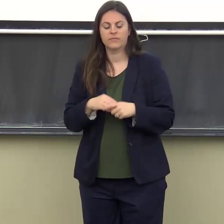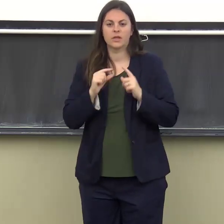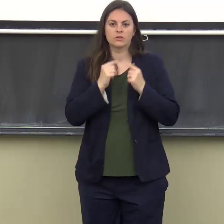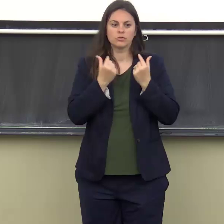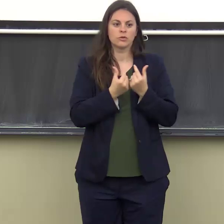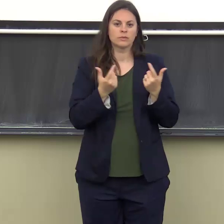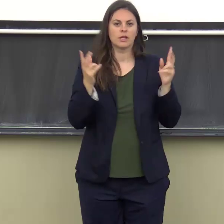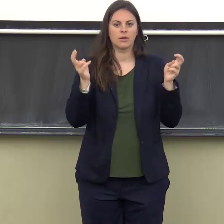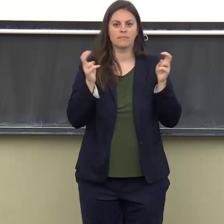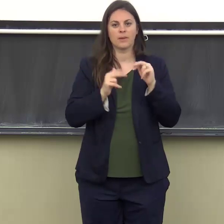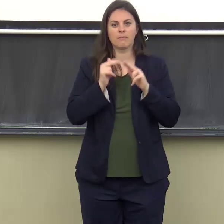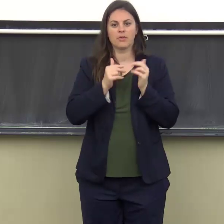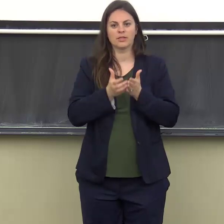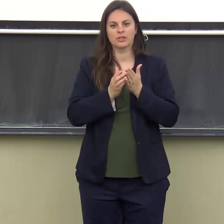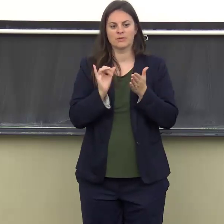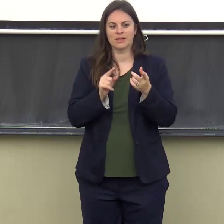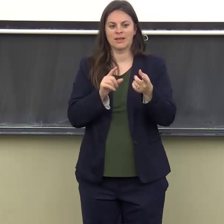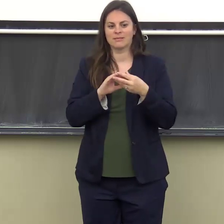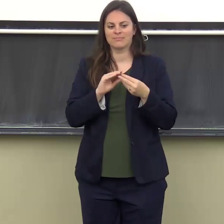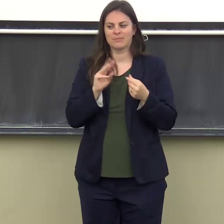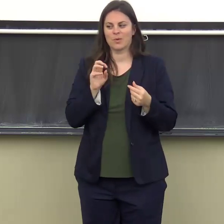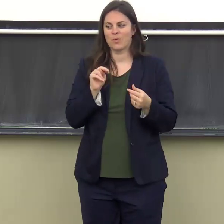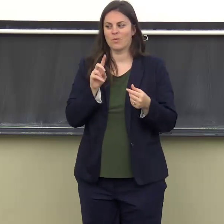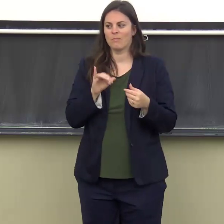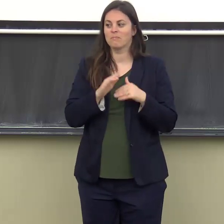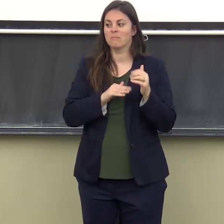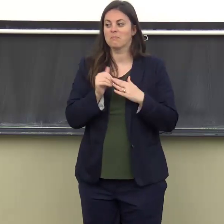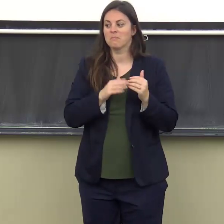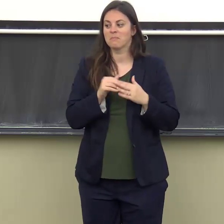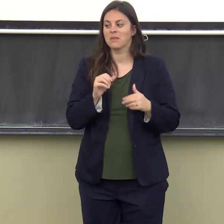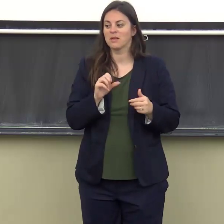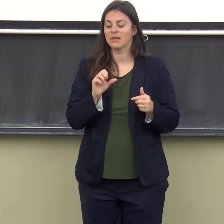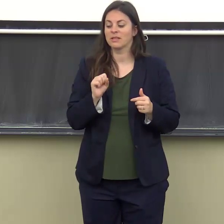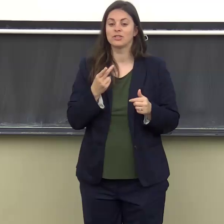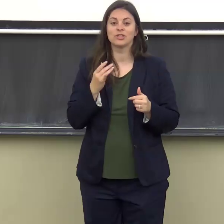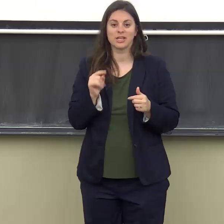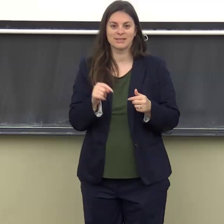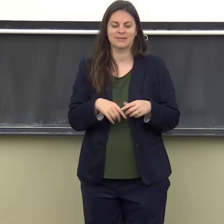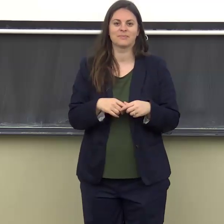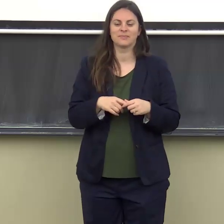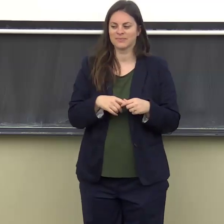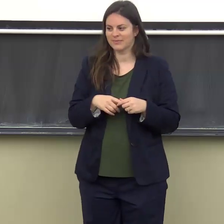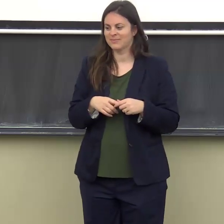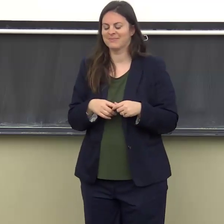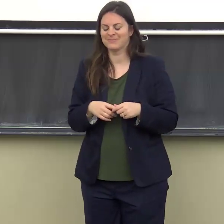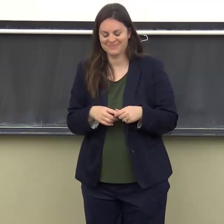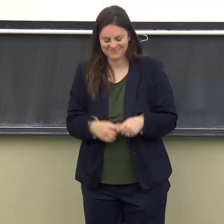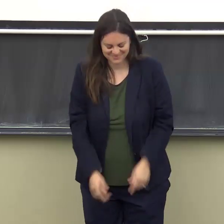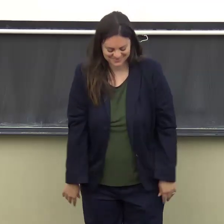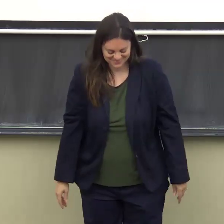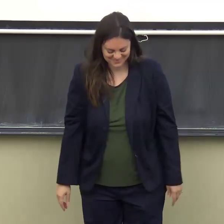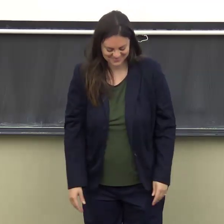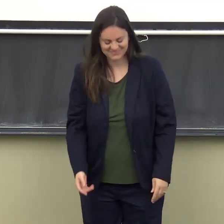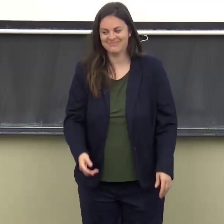building shit, as you said, which so we had a whole bunch of